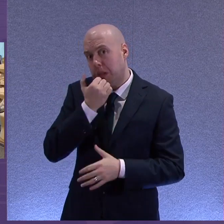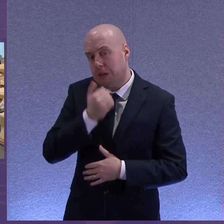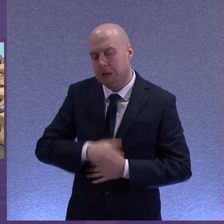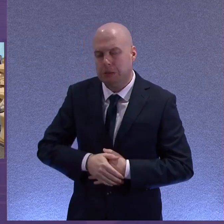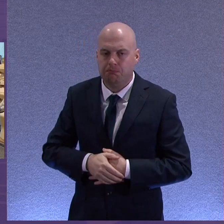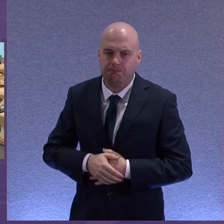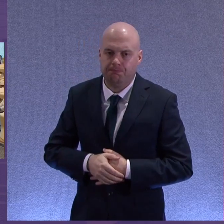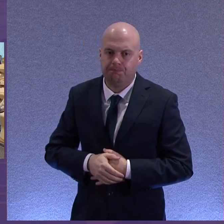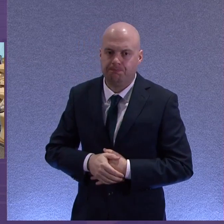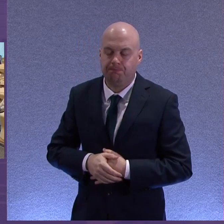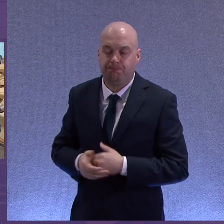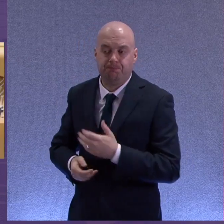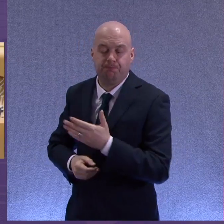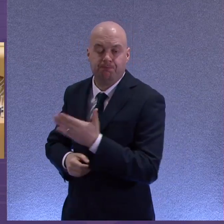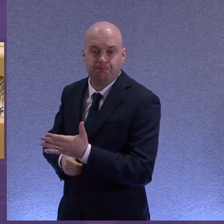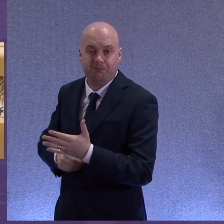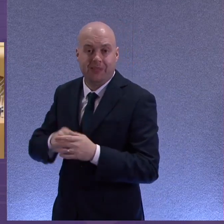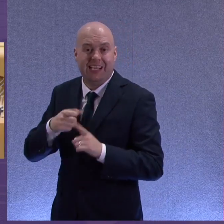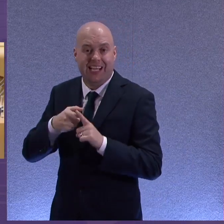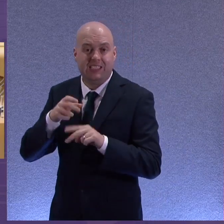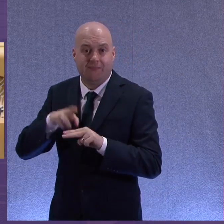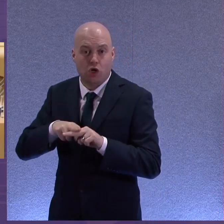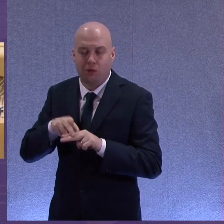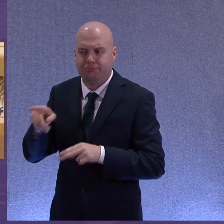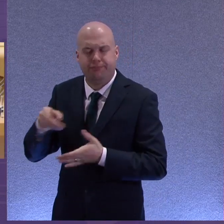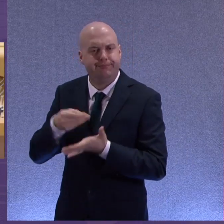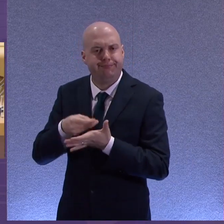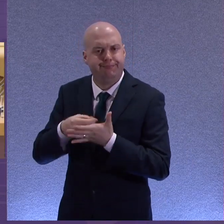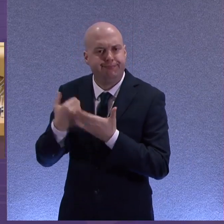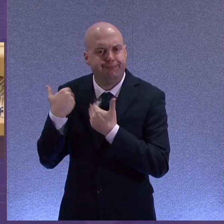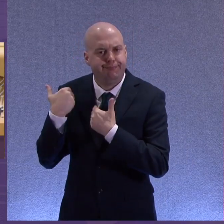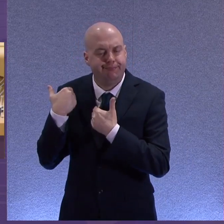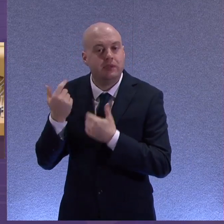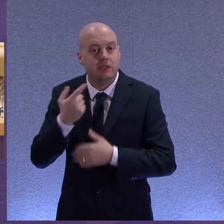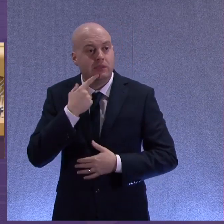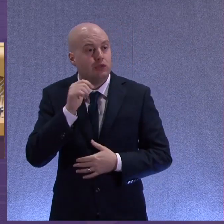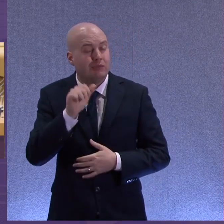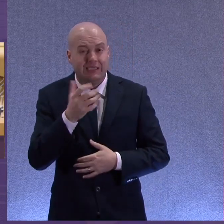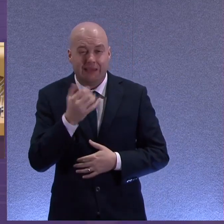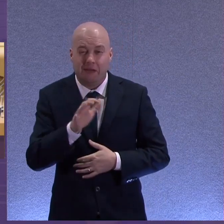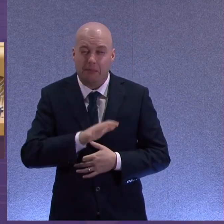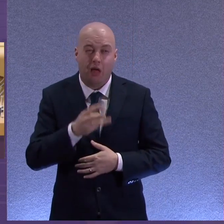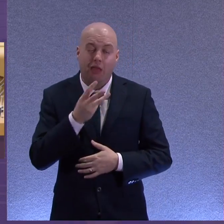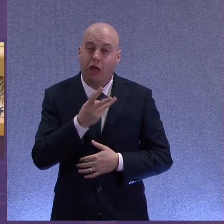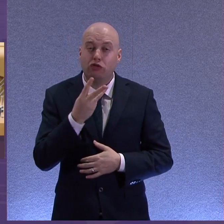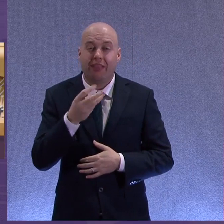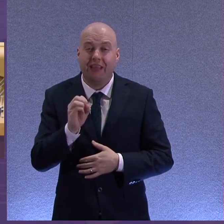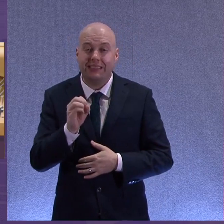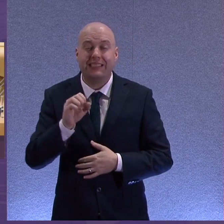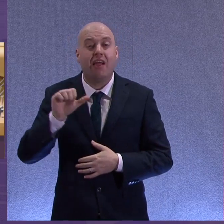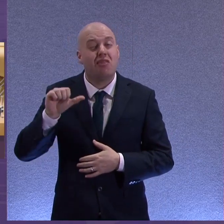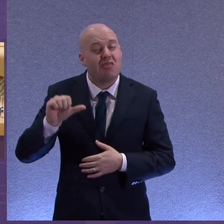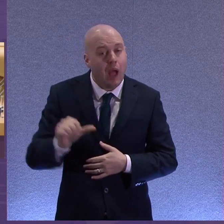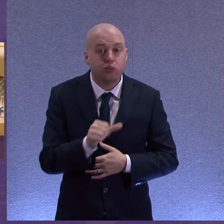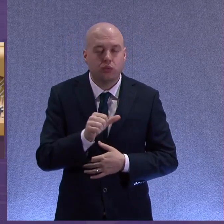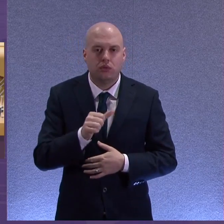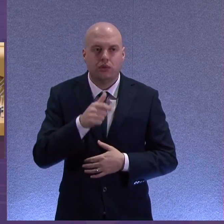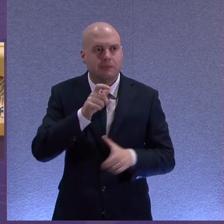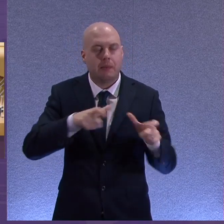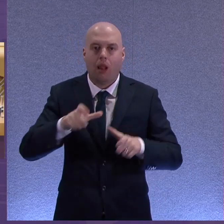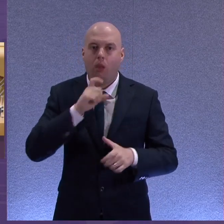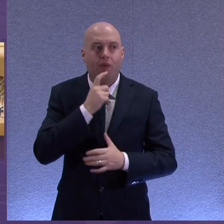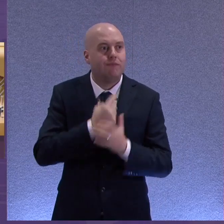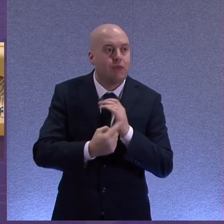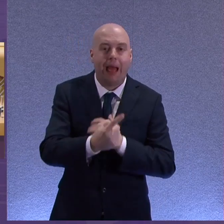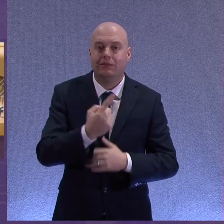Adam is quite right. There are about 330,000 self-employed workers in Scotland, and they're absolutely critical to the